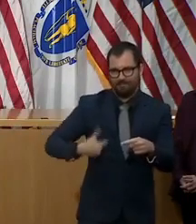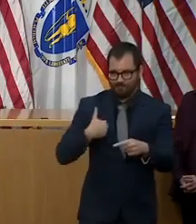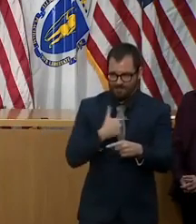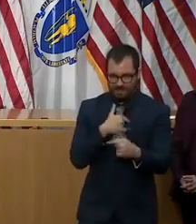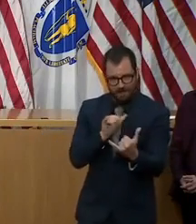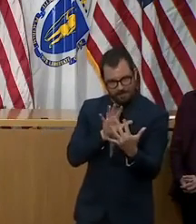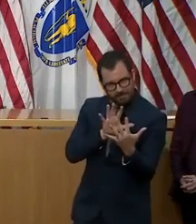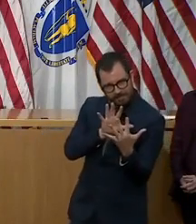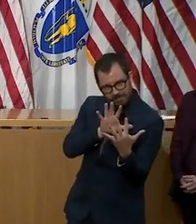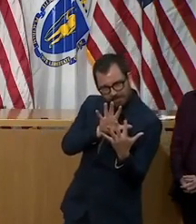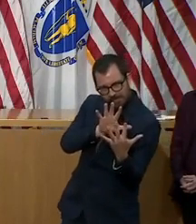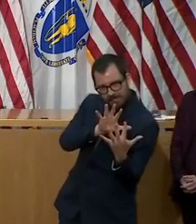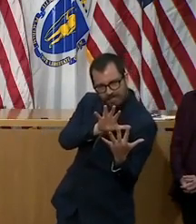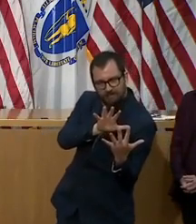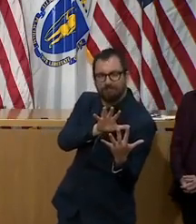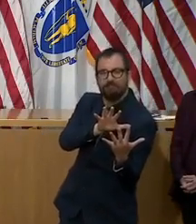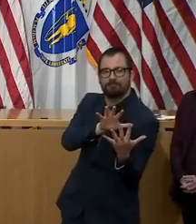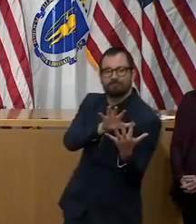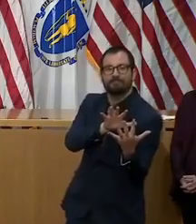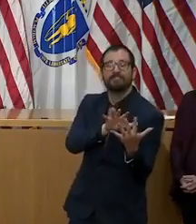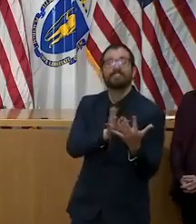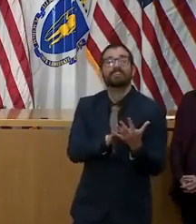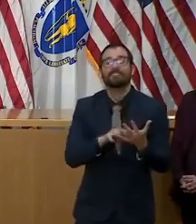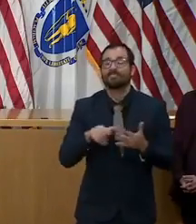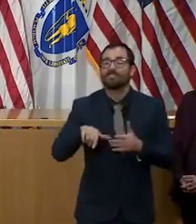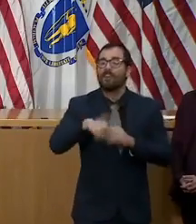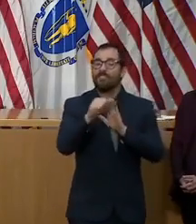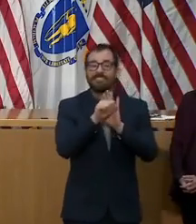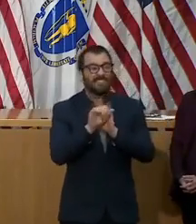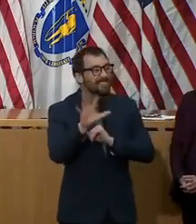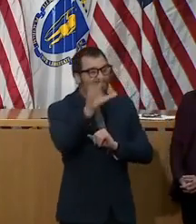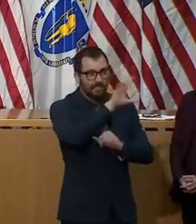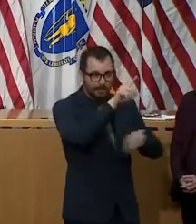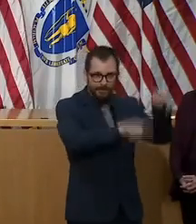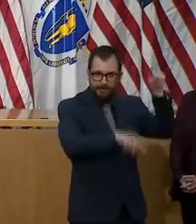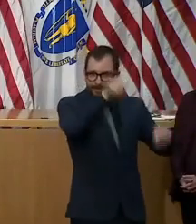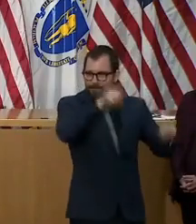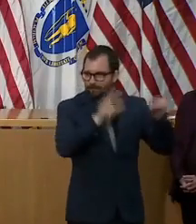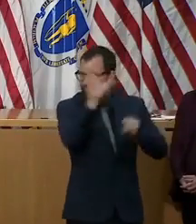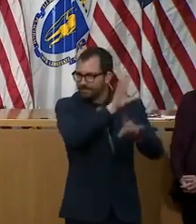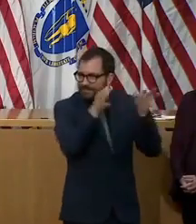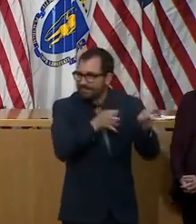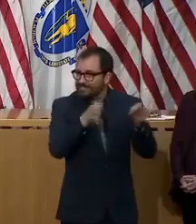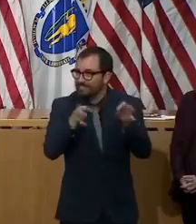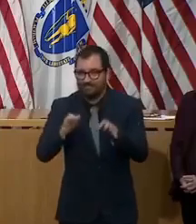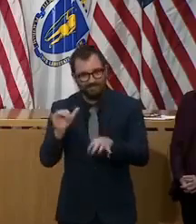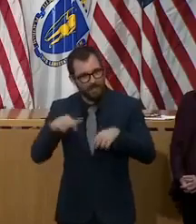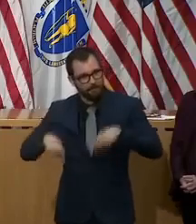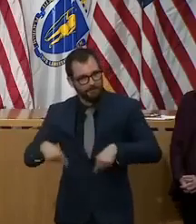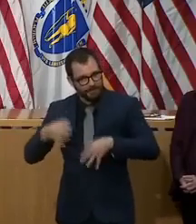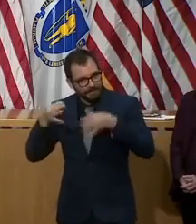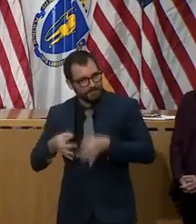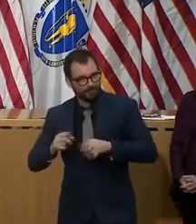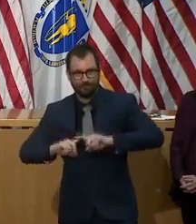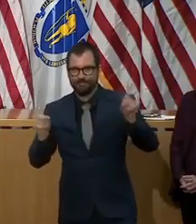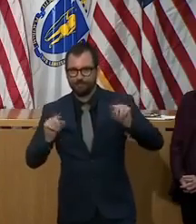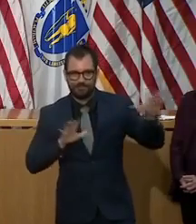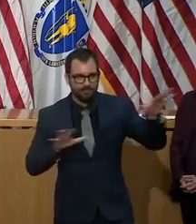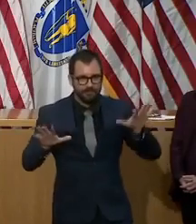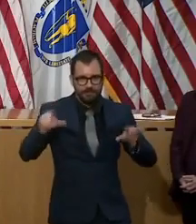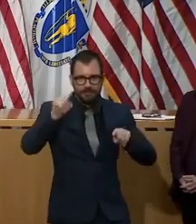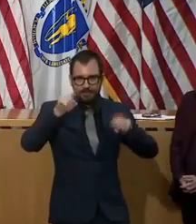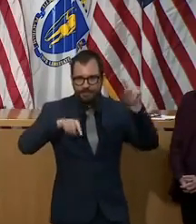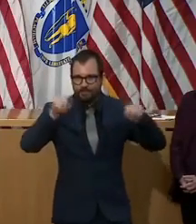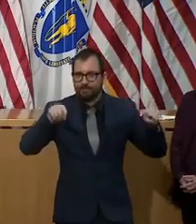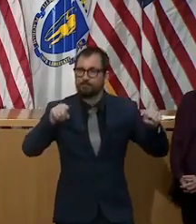The completion of the advisory board's planning work will mean Massachusetts is prepared to reopen in a safe and smart and phased way as